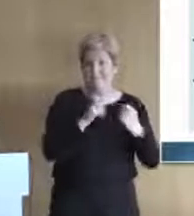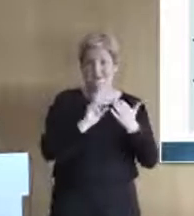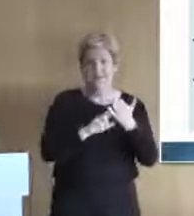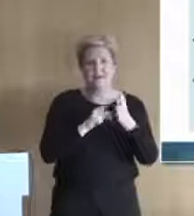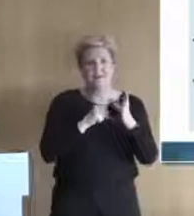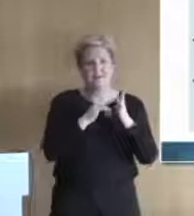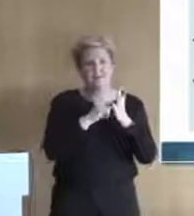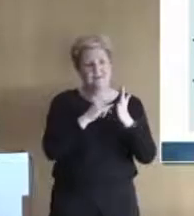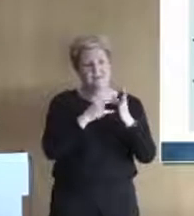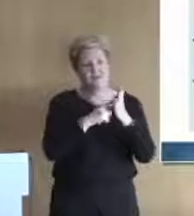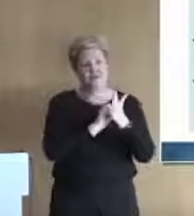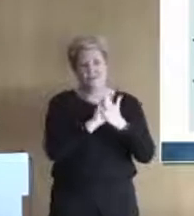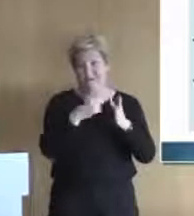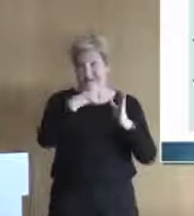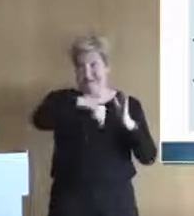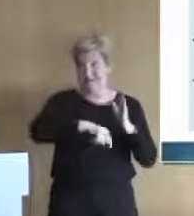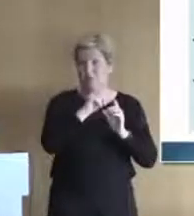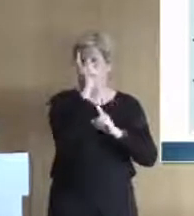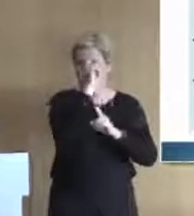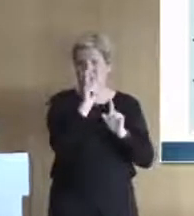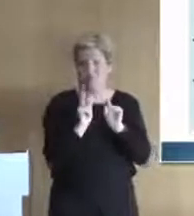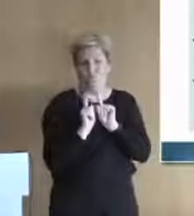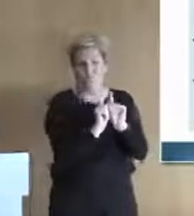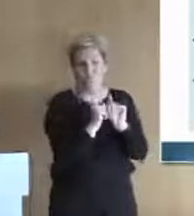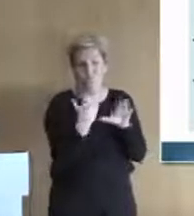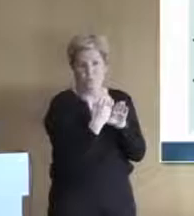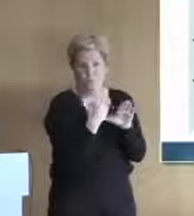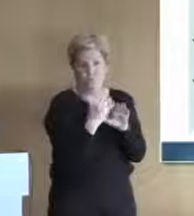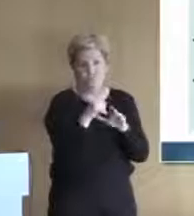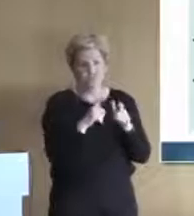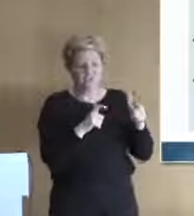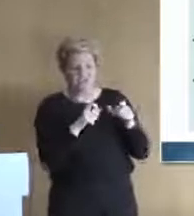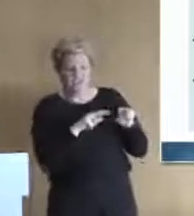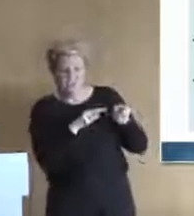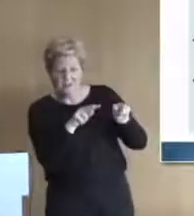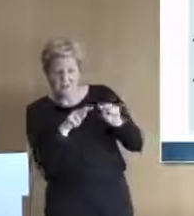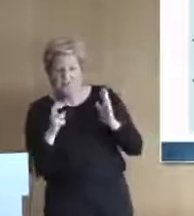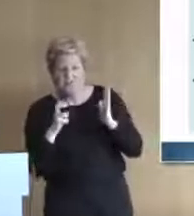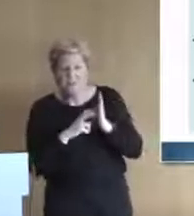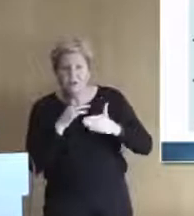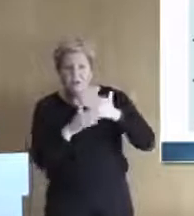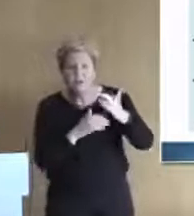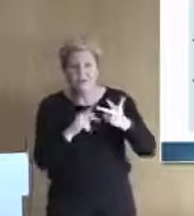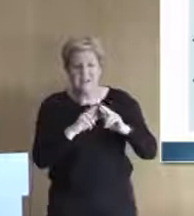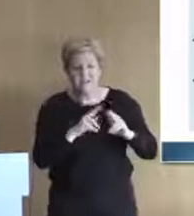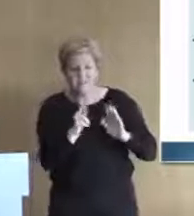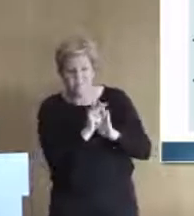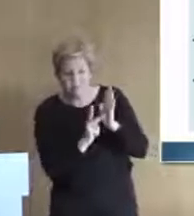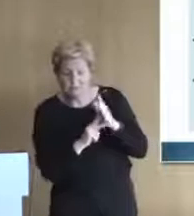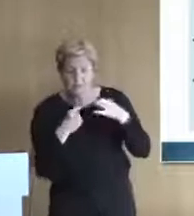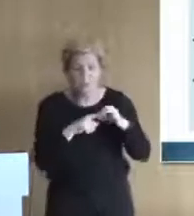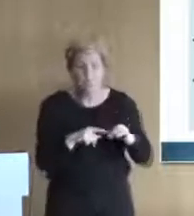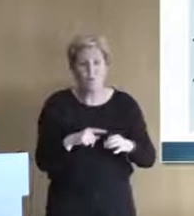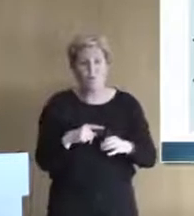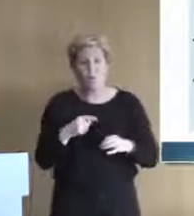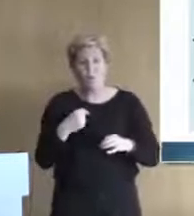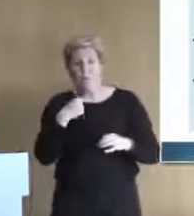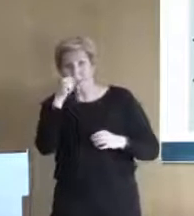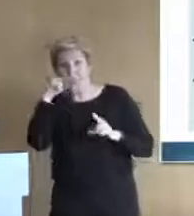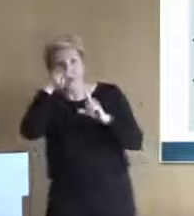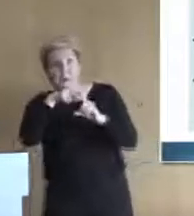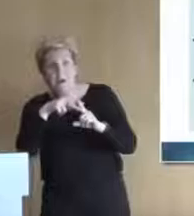currently living. Now that's important if they need to make contact with them. And our team centrally